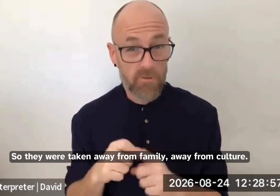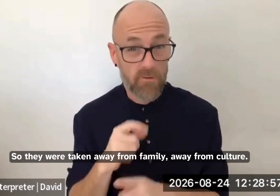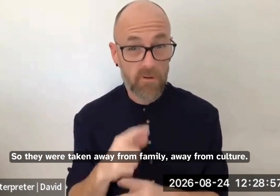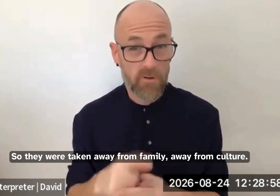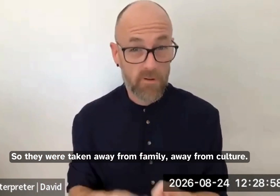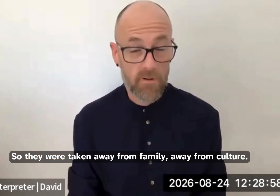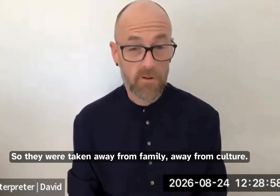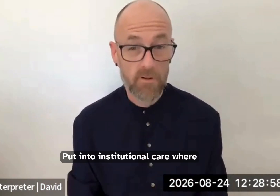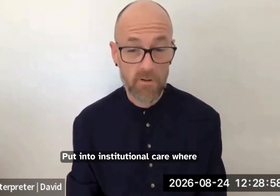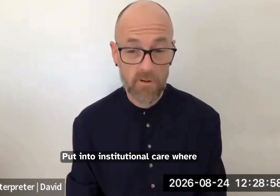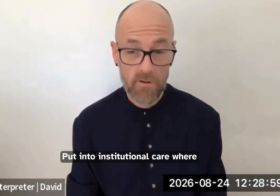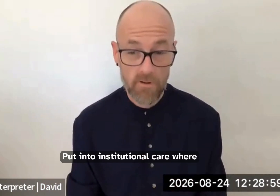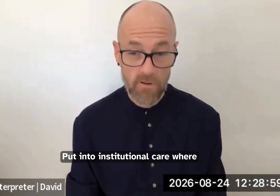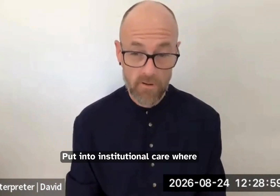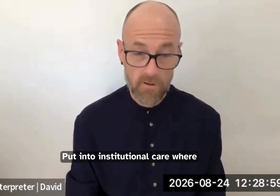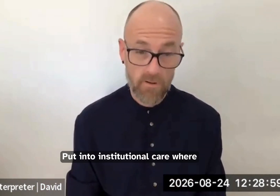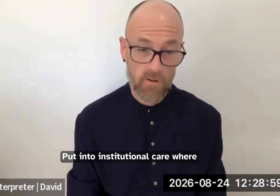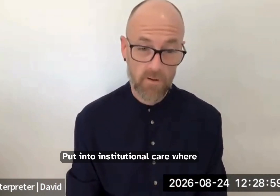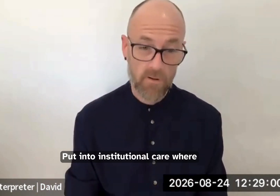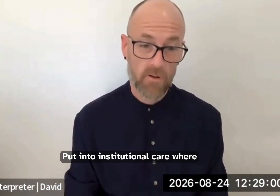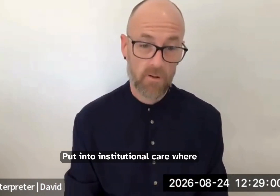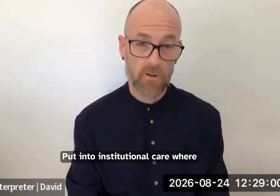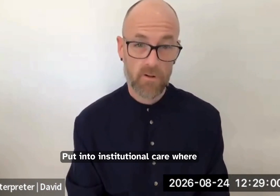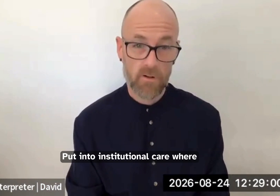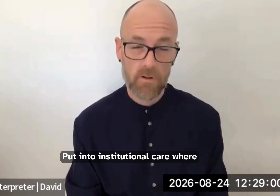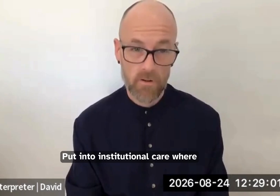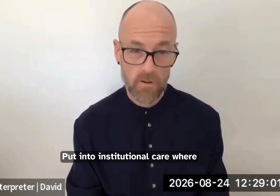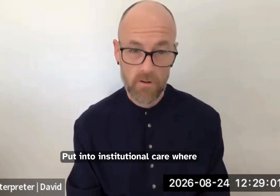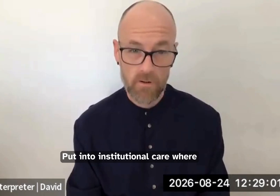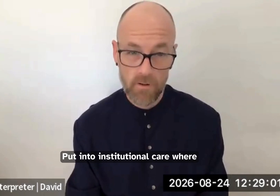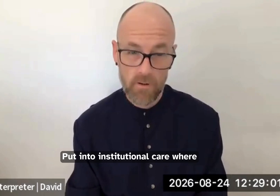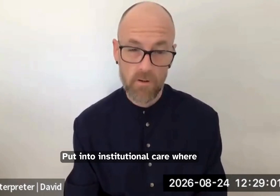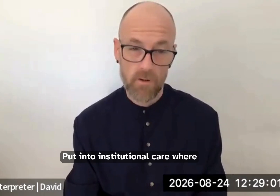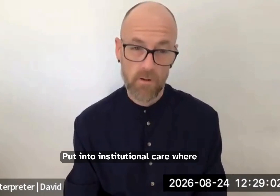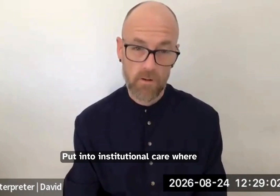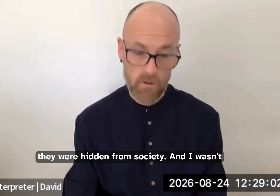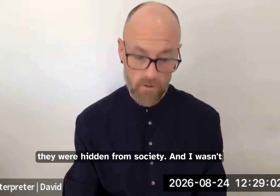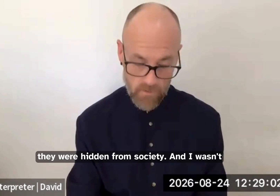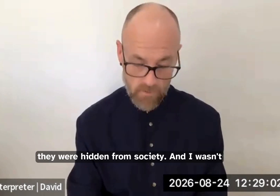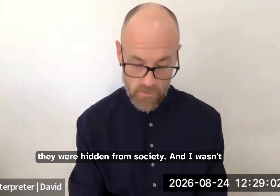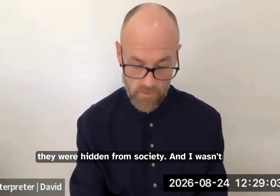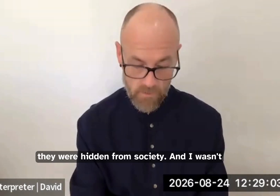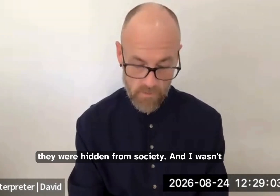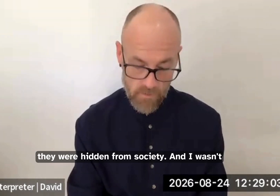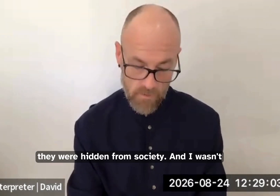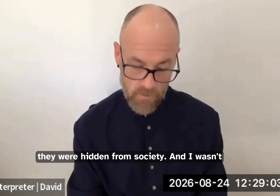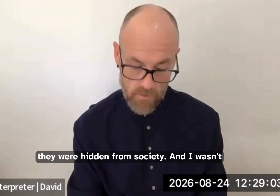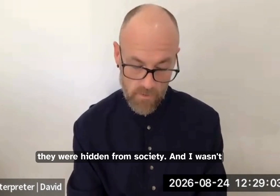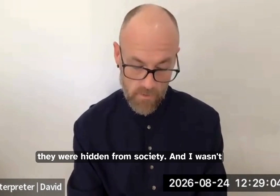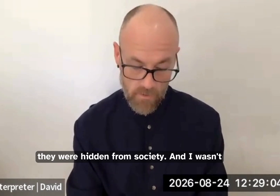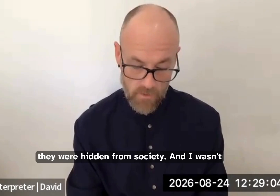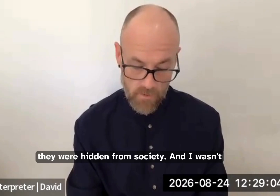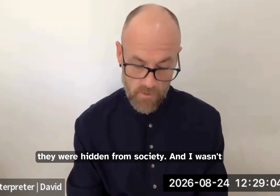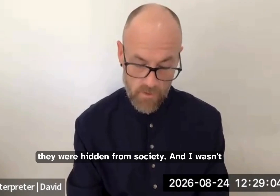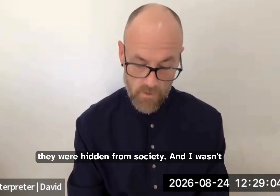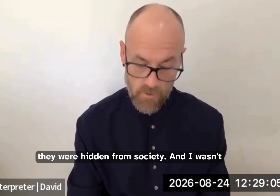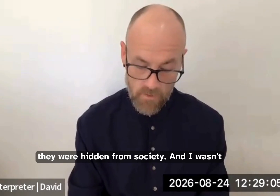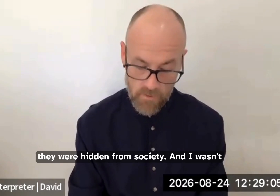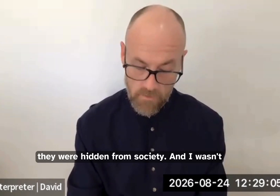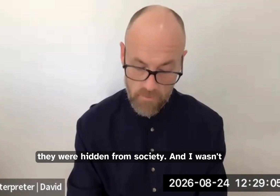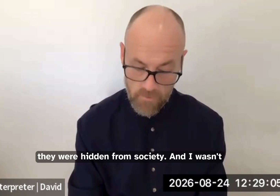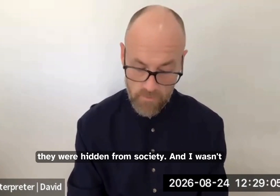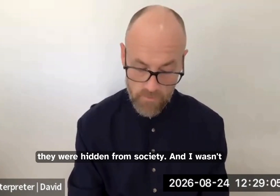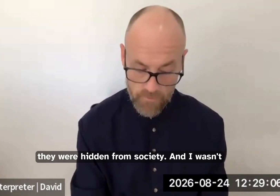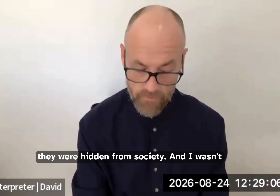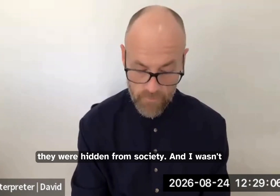family, away from culture, put into institutional care, where they were hidden from society,